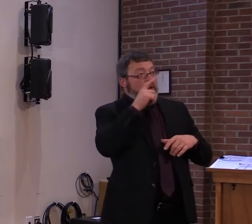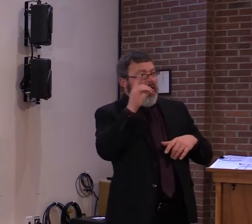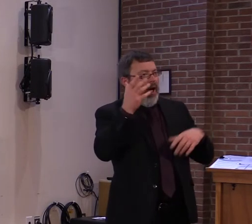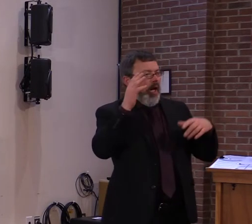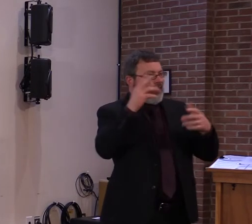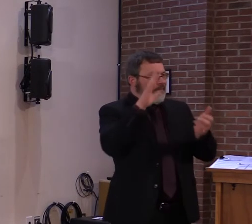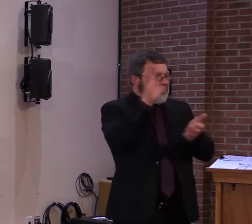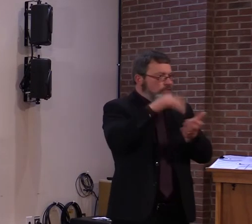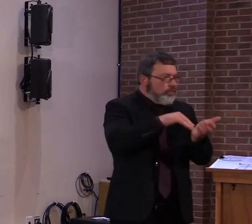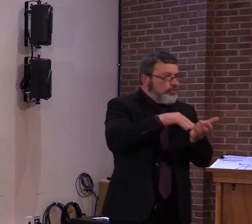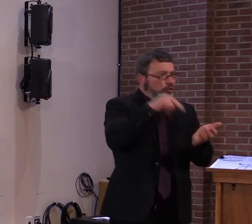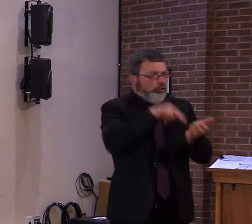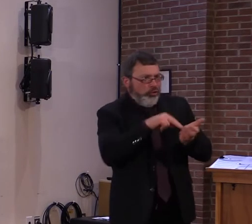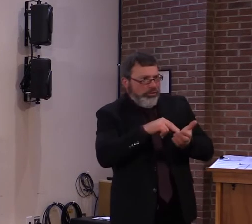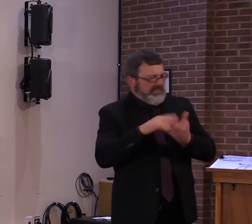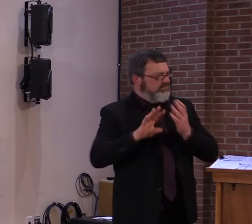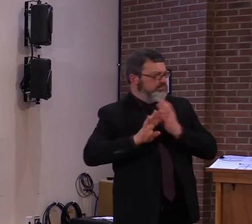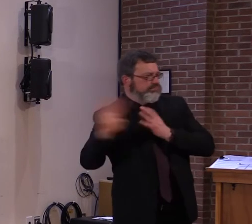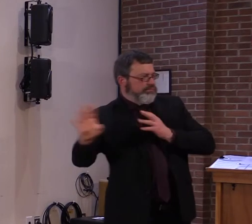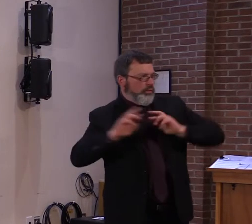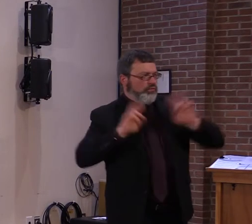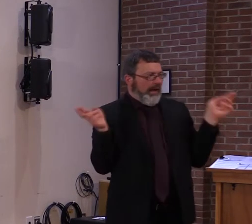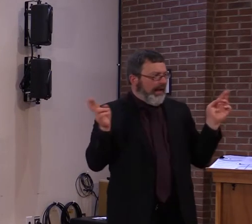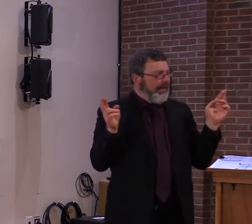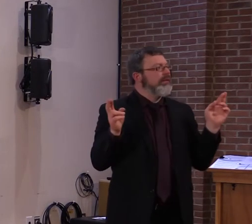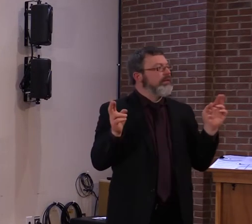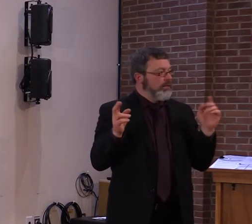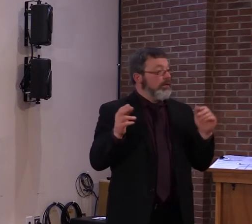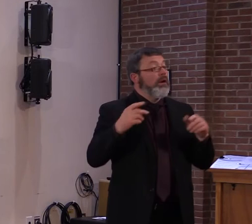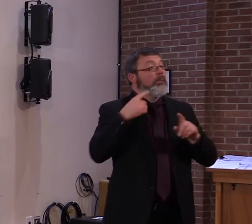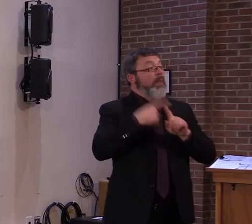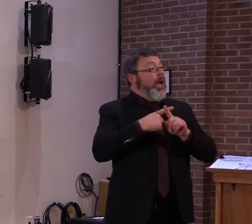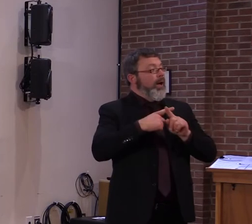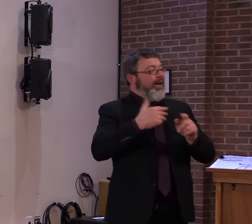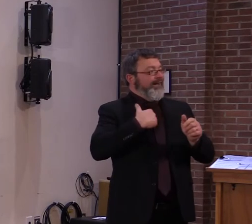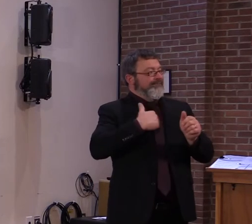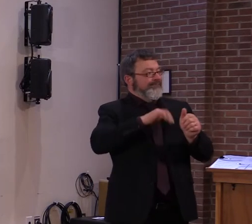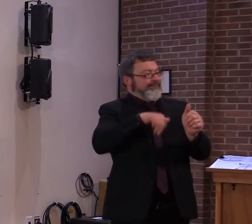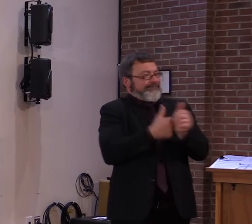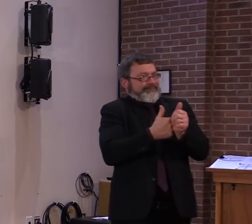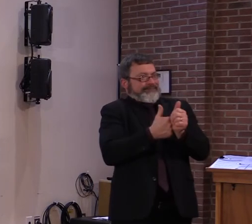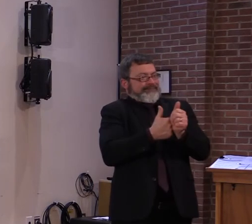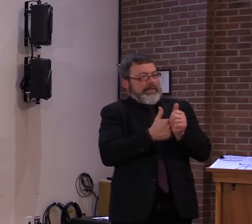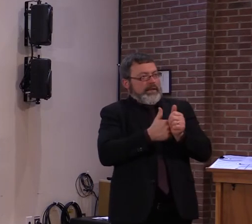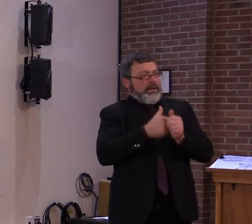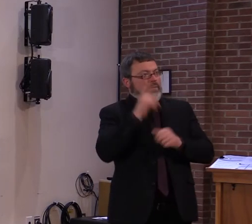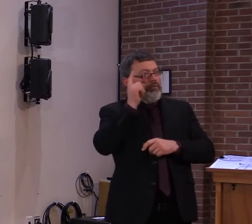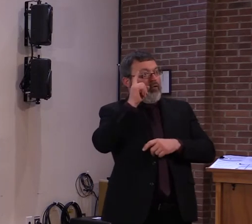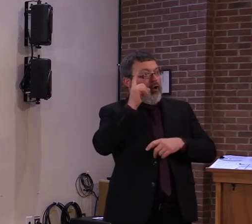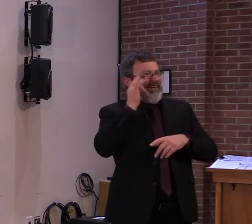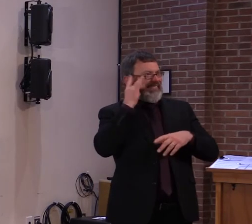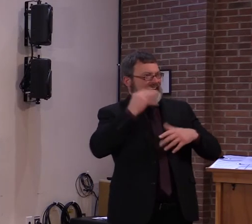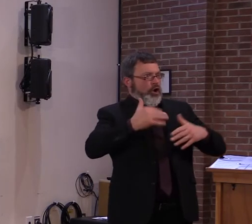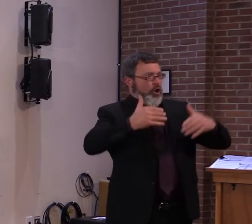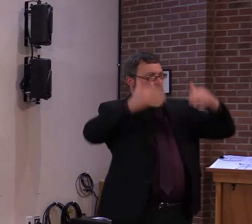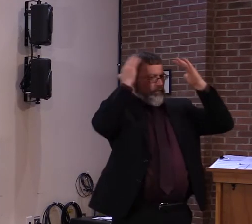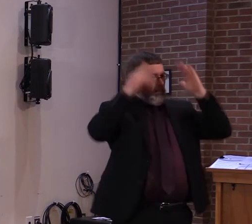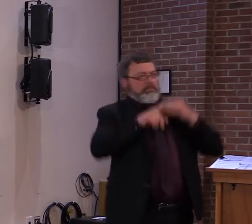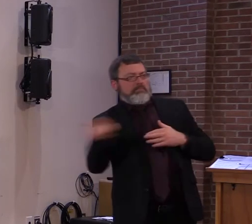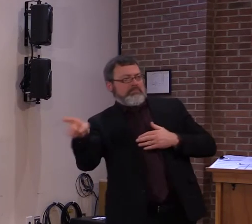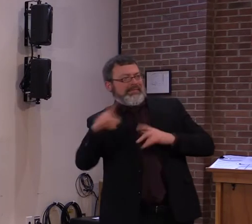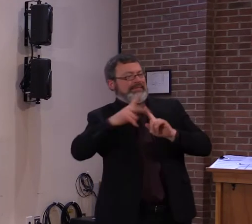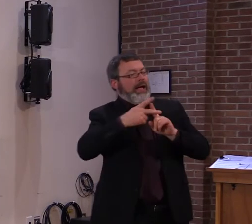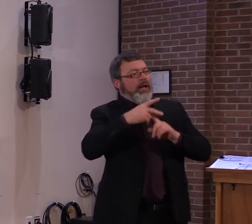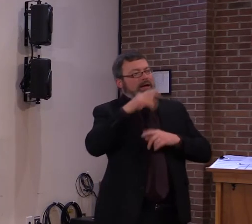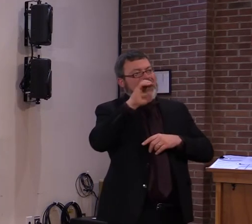are opening up surge capacity at the Champlain Valley Expo, and we have surge capacity forward